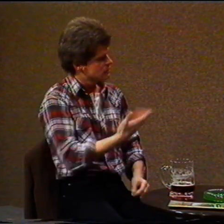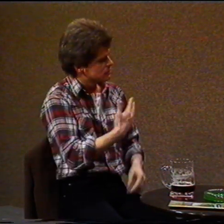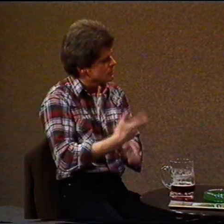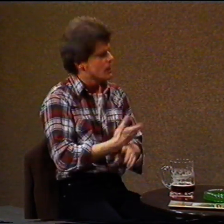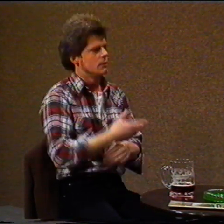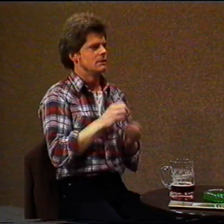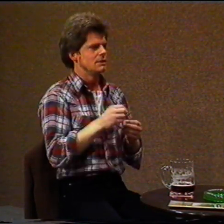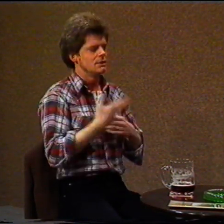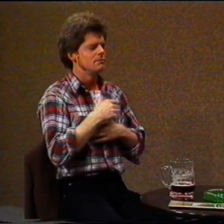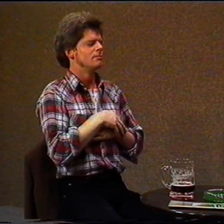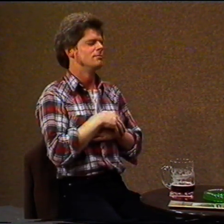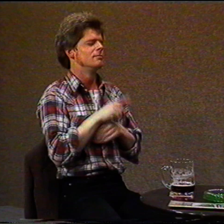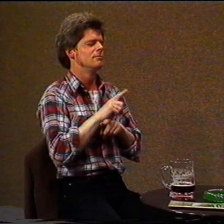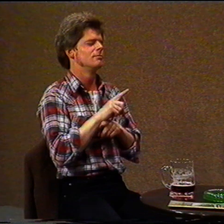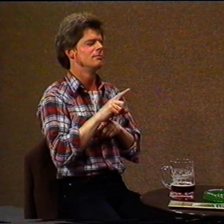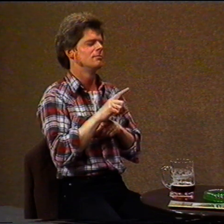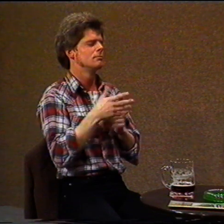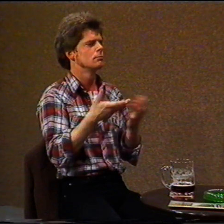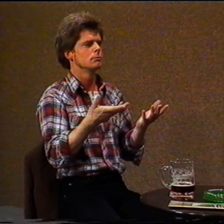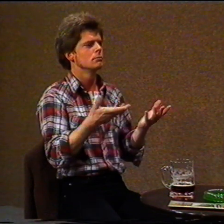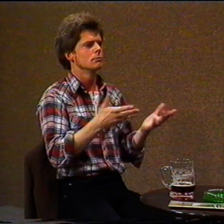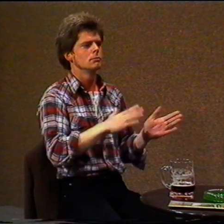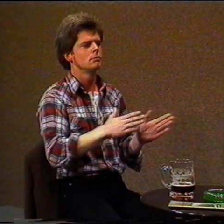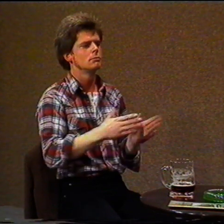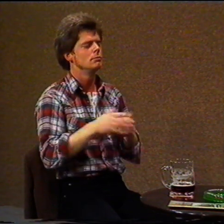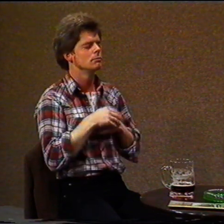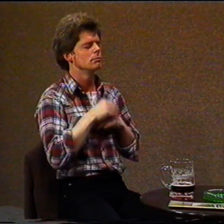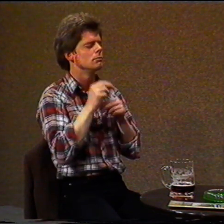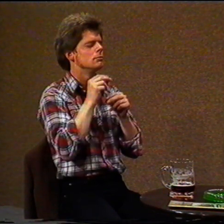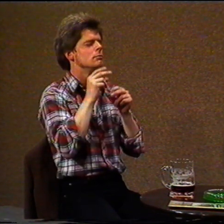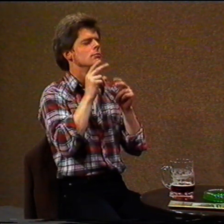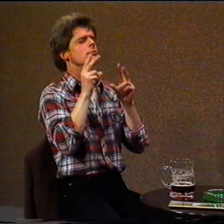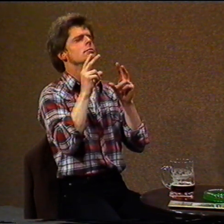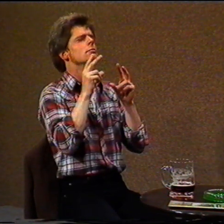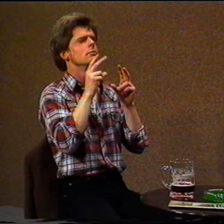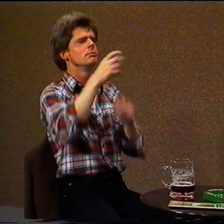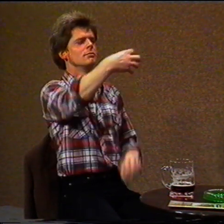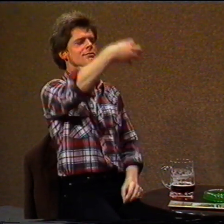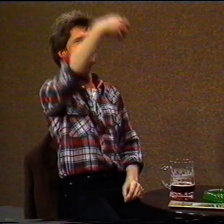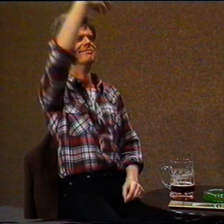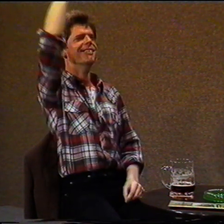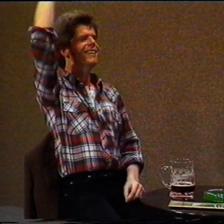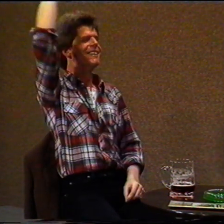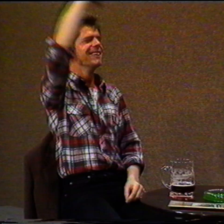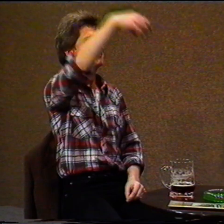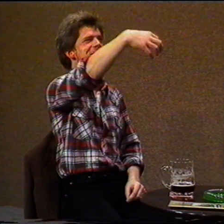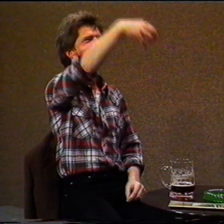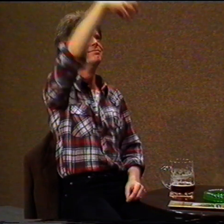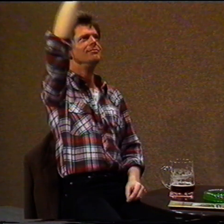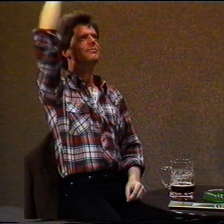looked at him and said, tell me more. So anyway, time moved on, and he woke up, and there were lights flashing across the top of